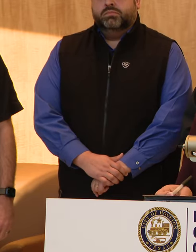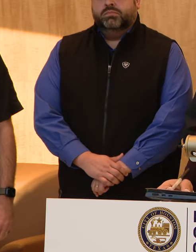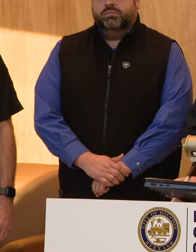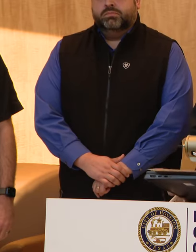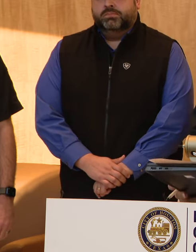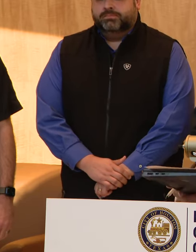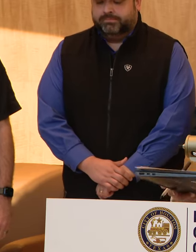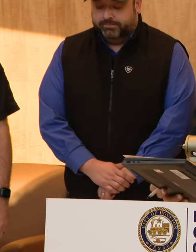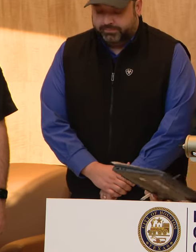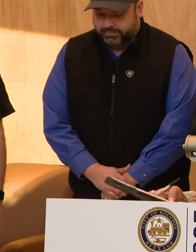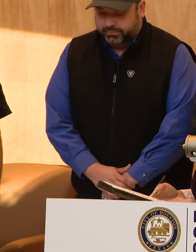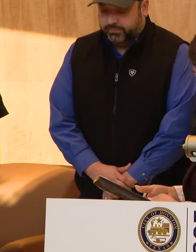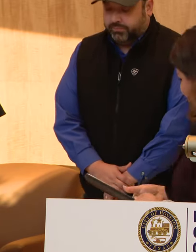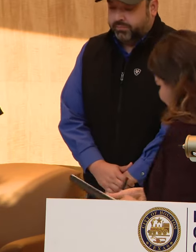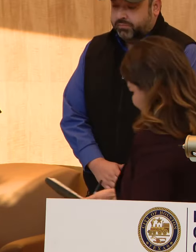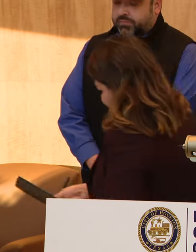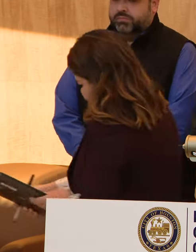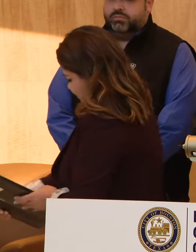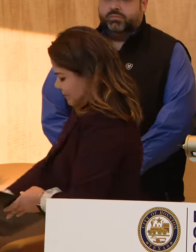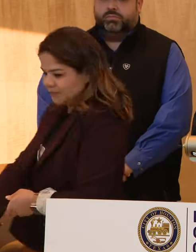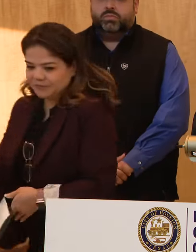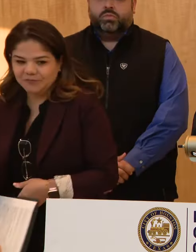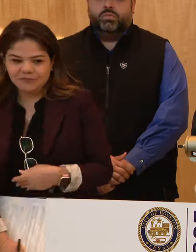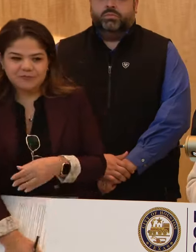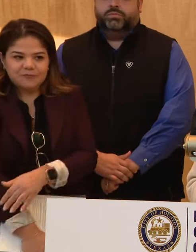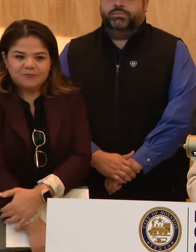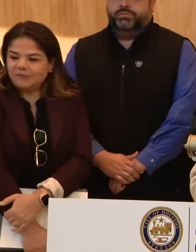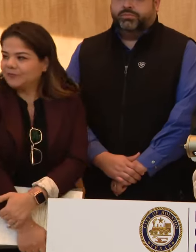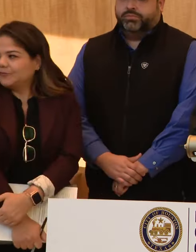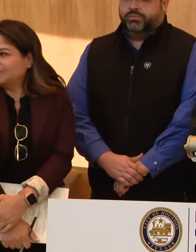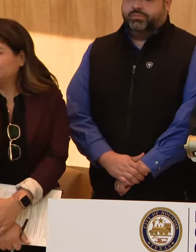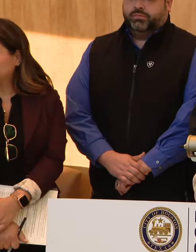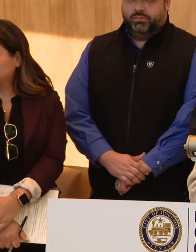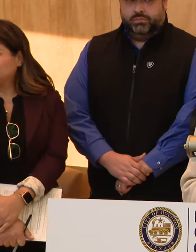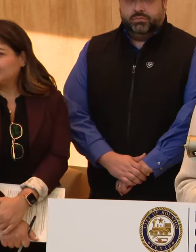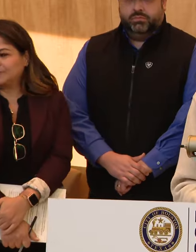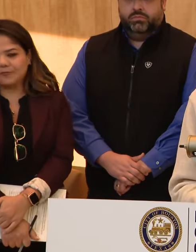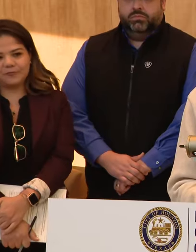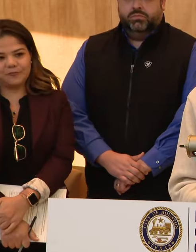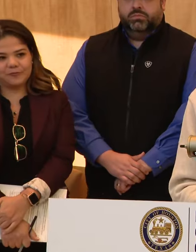antes. Gracias. Very good. Are there any questions?